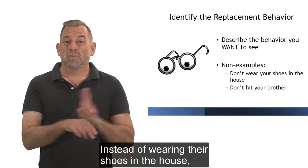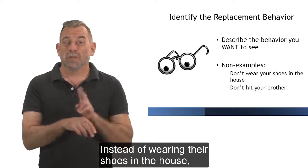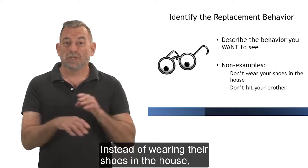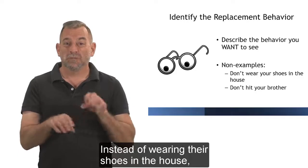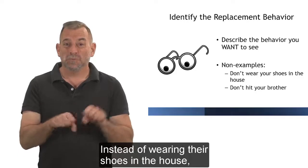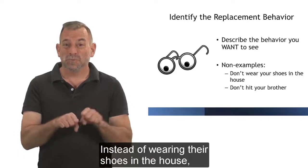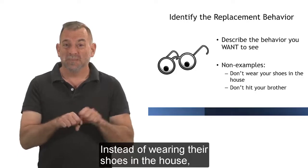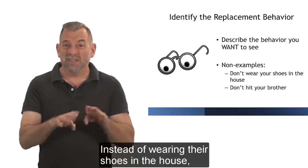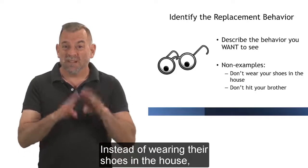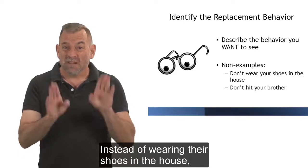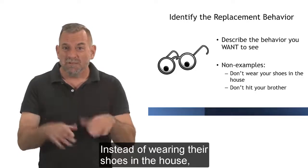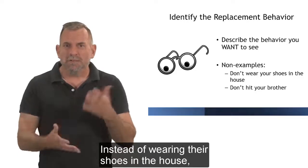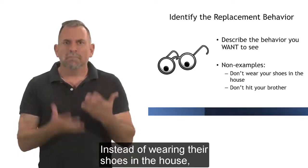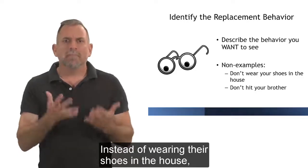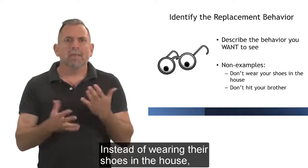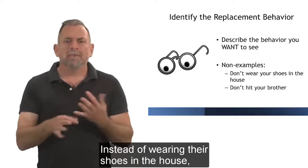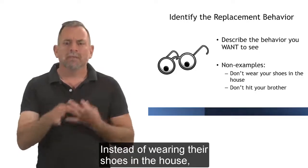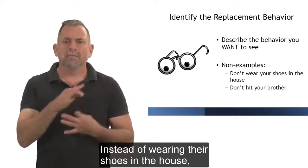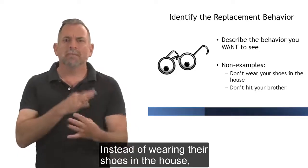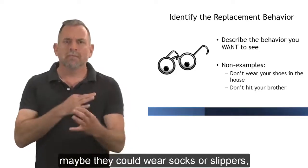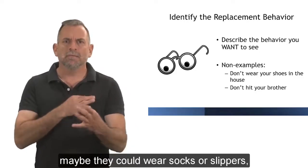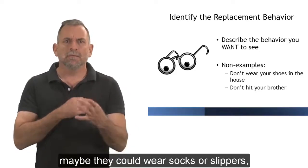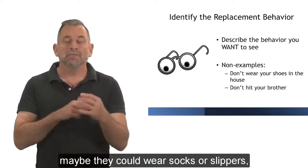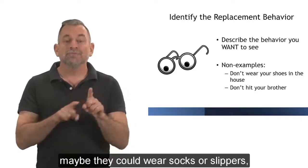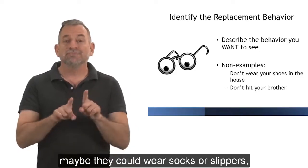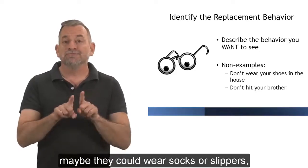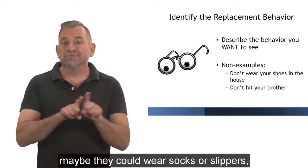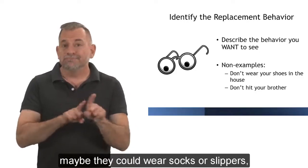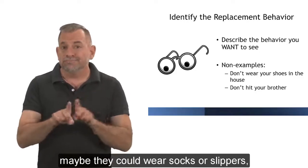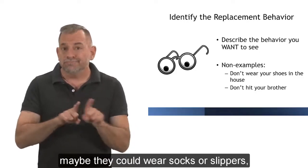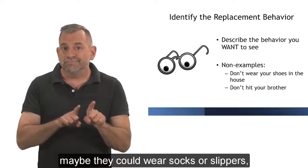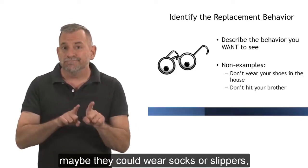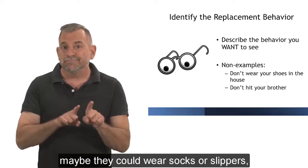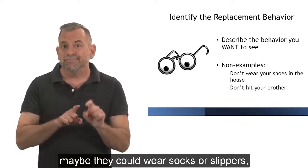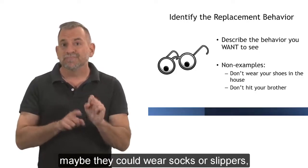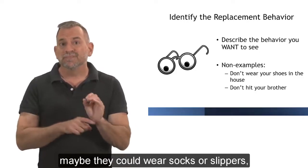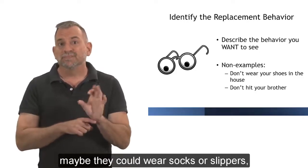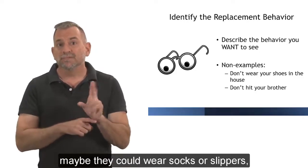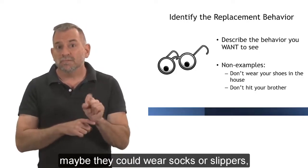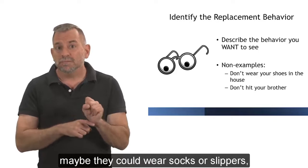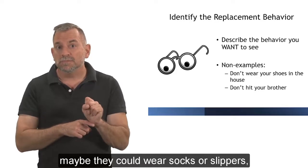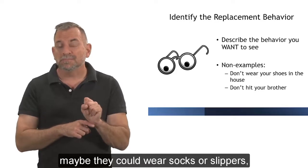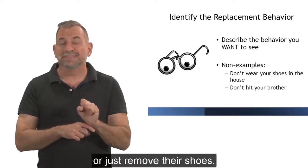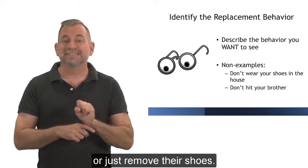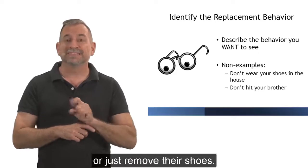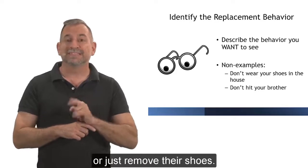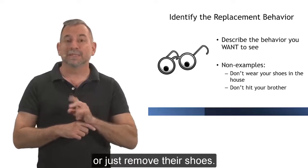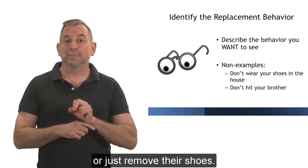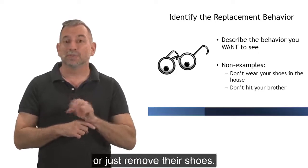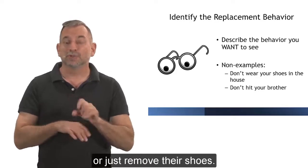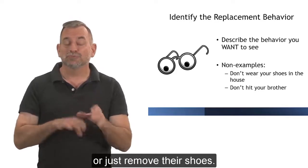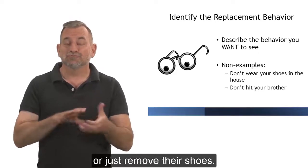Instead of wearing their shoes in the house, maybe they could wear socks or slippers or just remove their